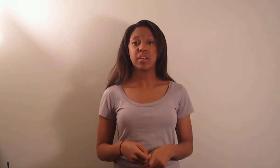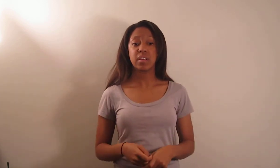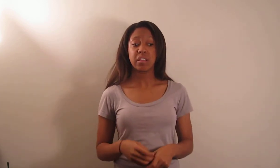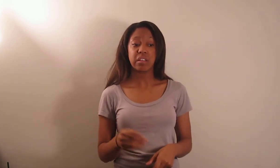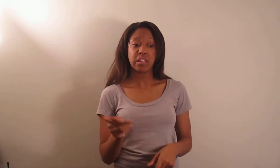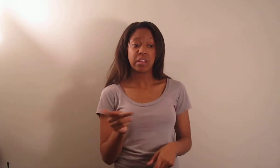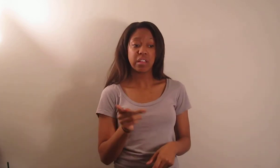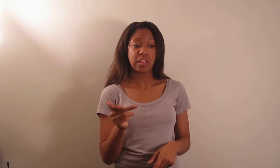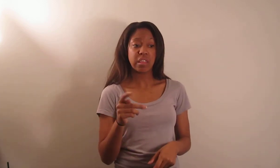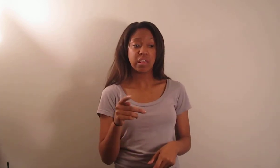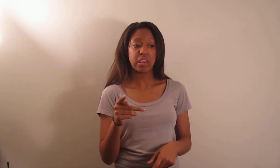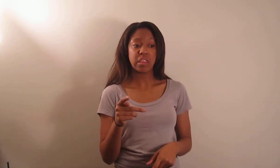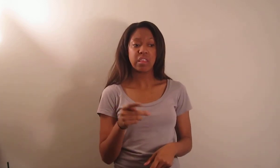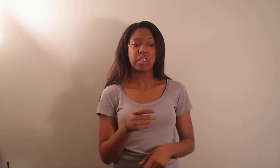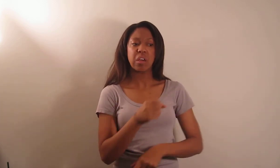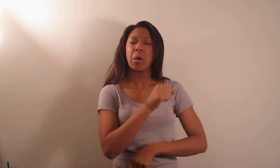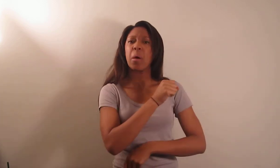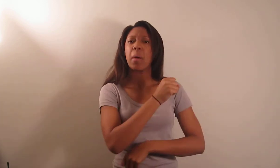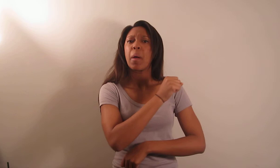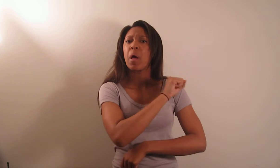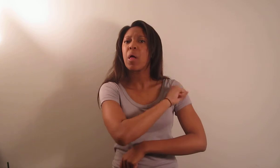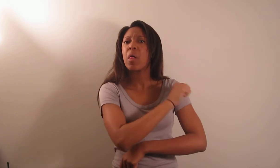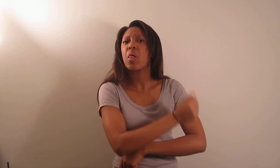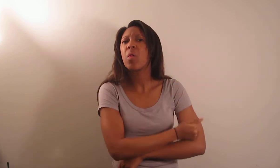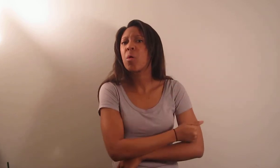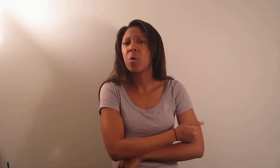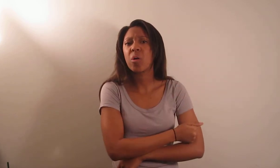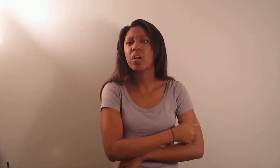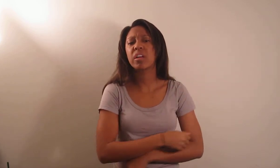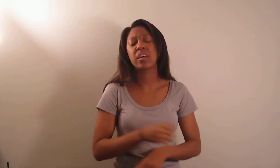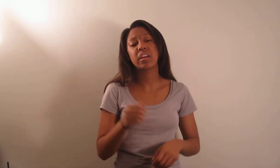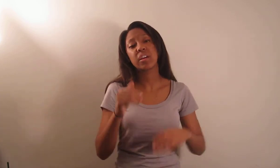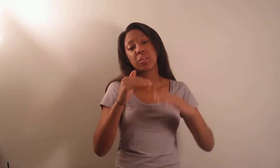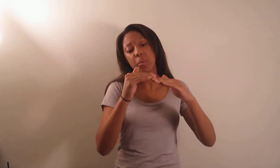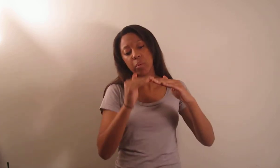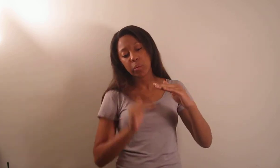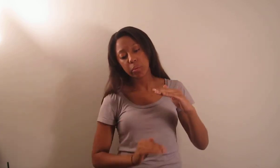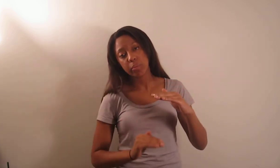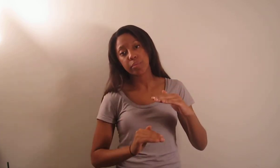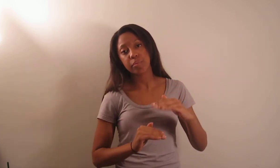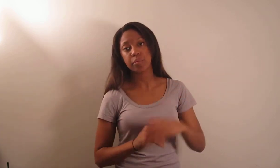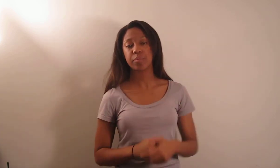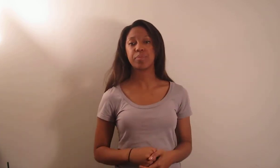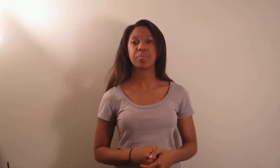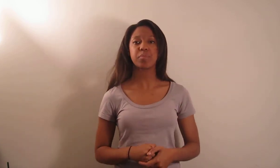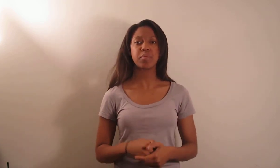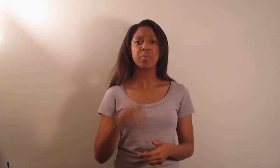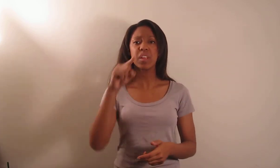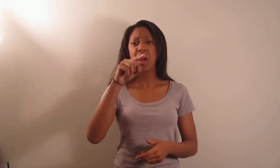The right to control their own factory was an article of faith for Harris and Blank, as for hundreds of business owners just like them.